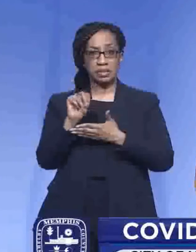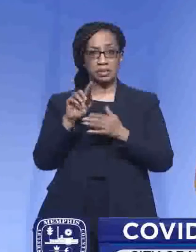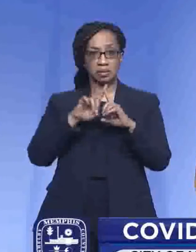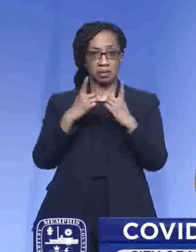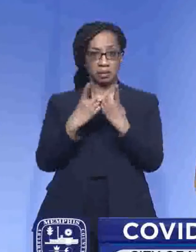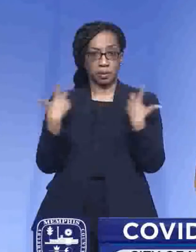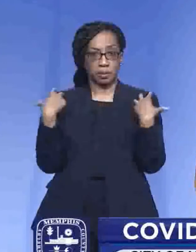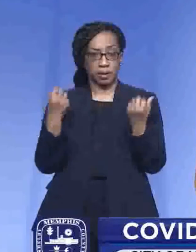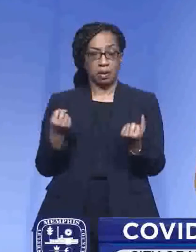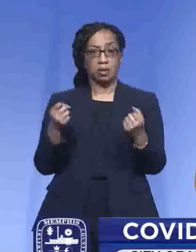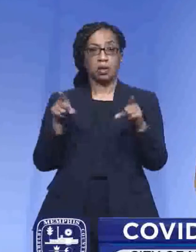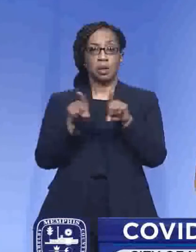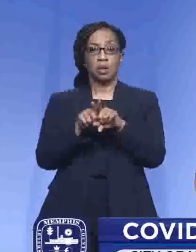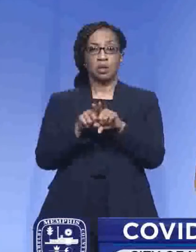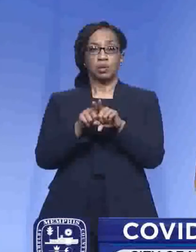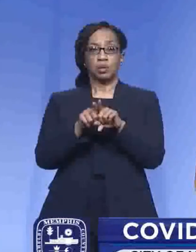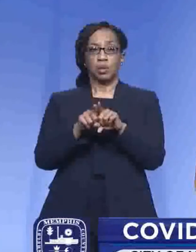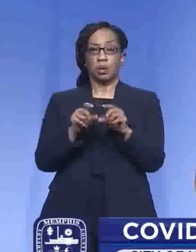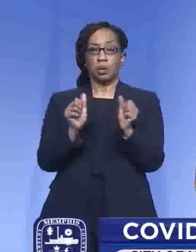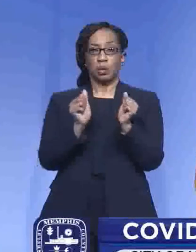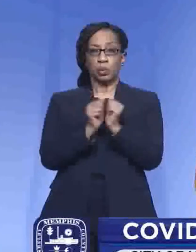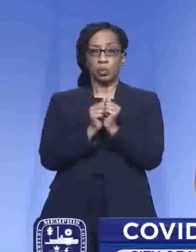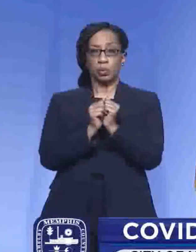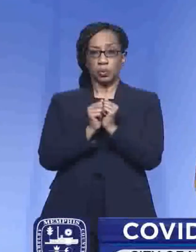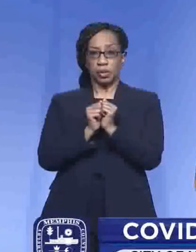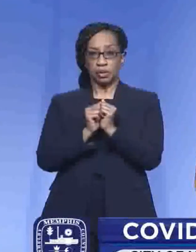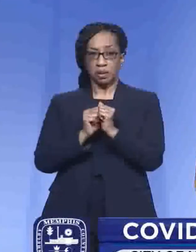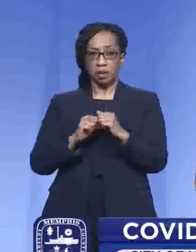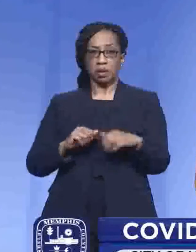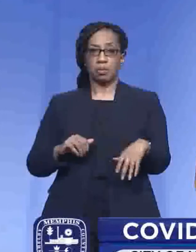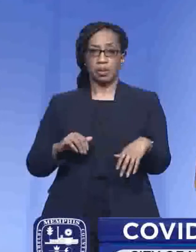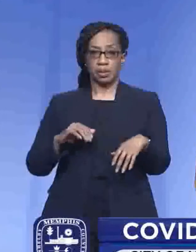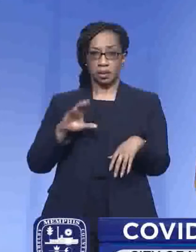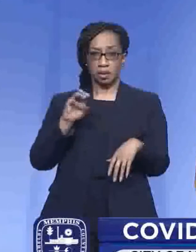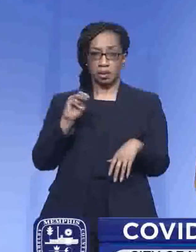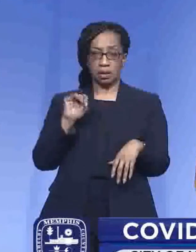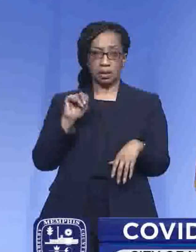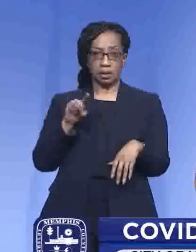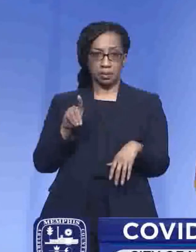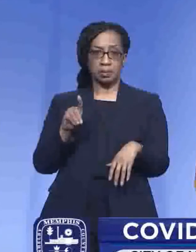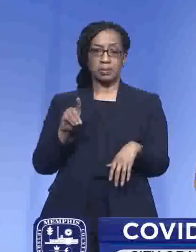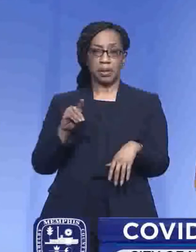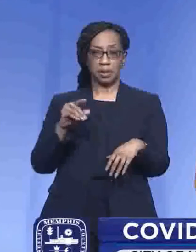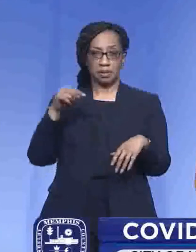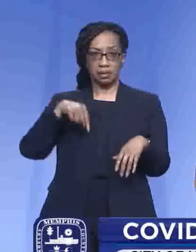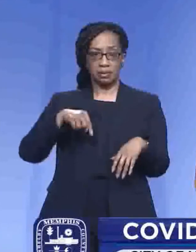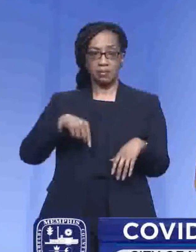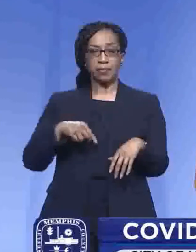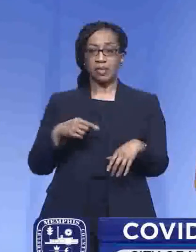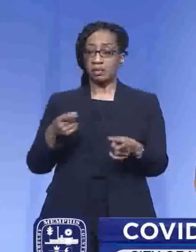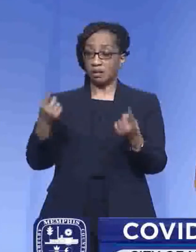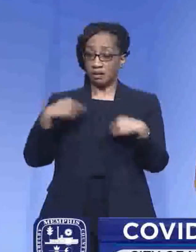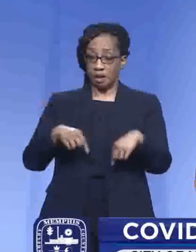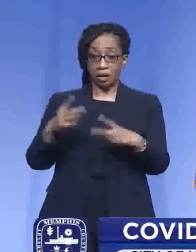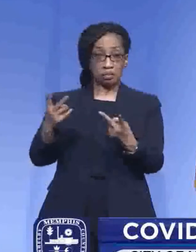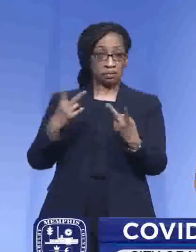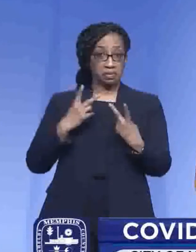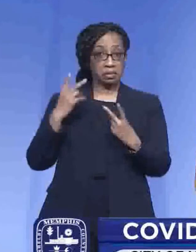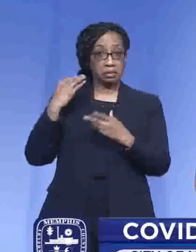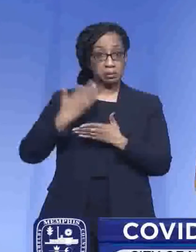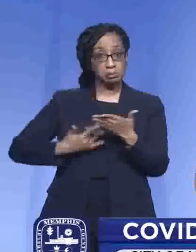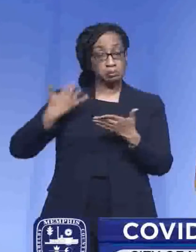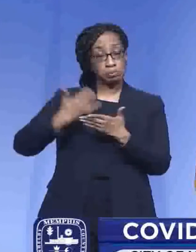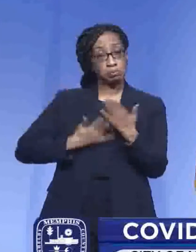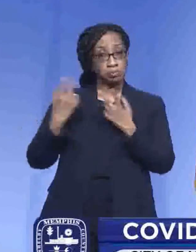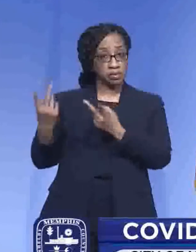and with the unified command at the state level. They came for a visit last week. They have routinely visited. They